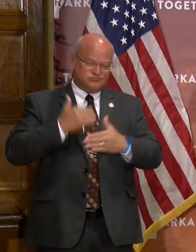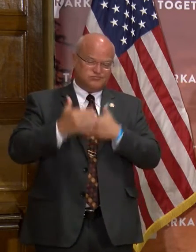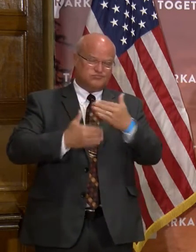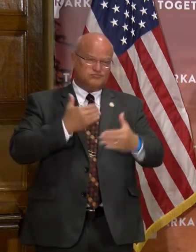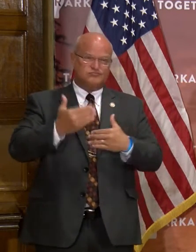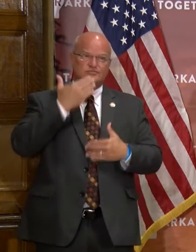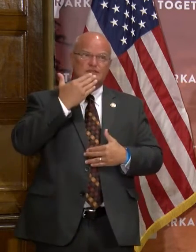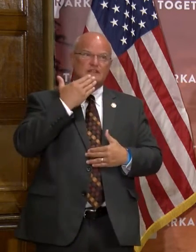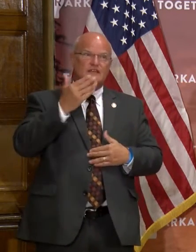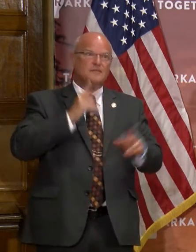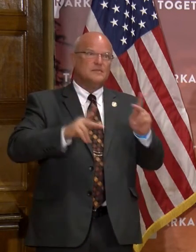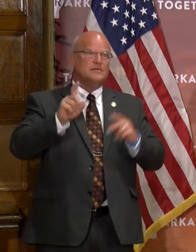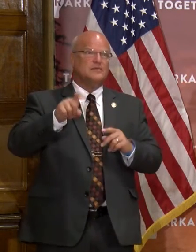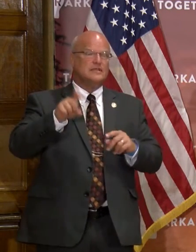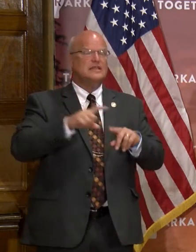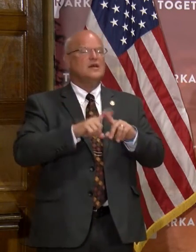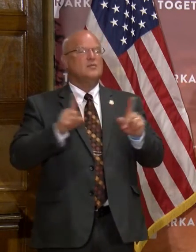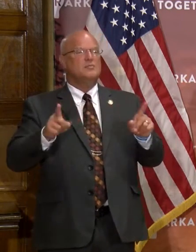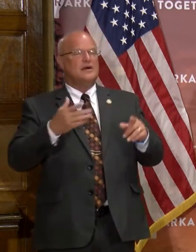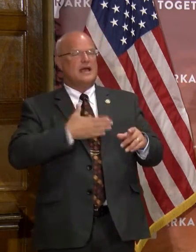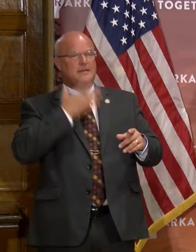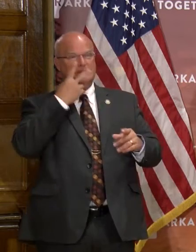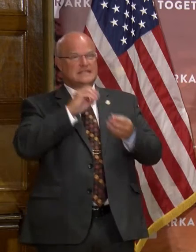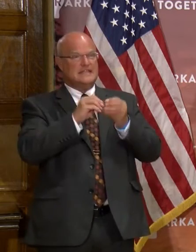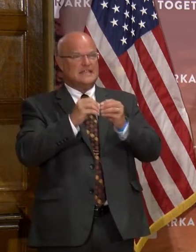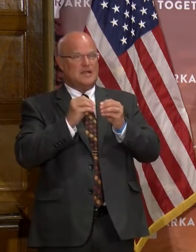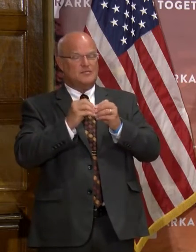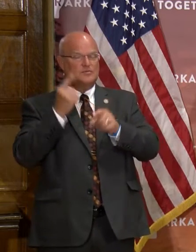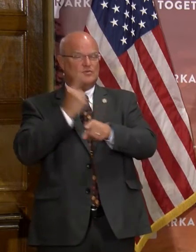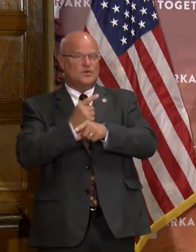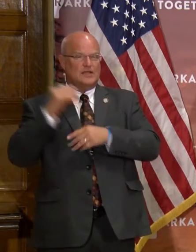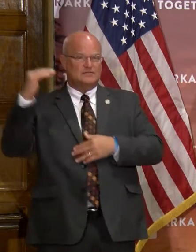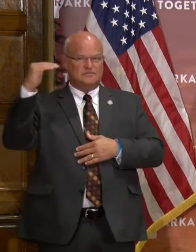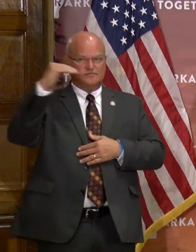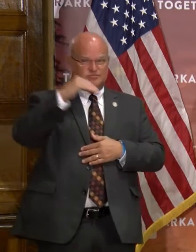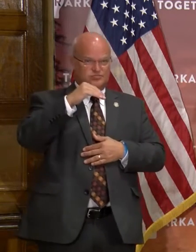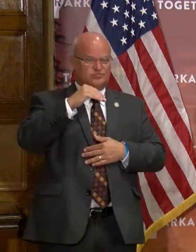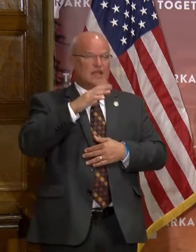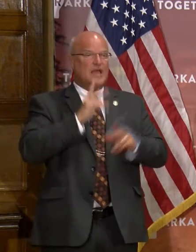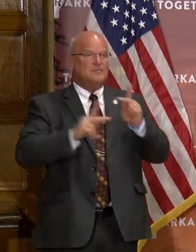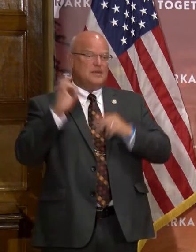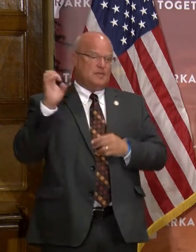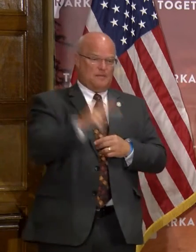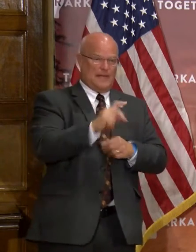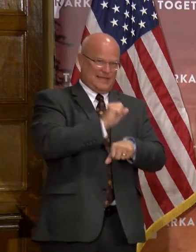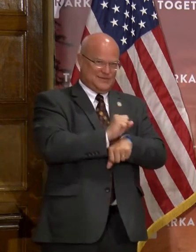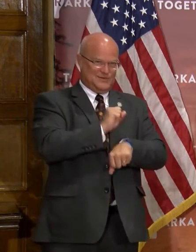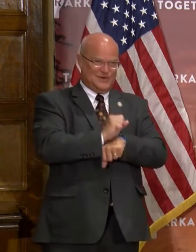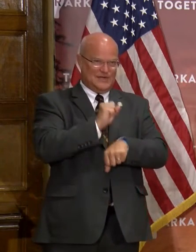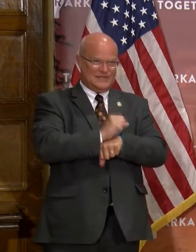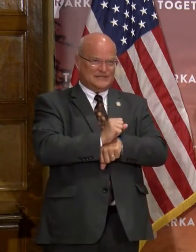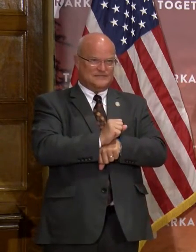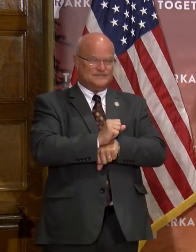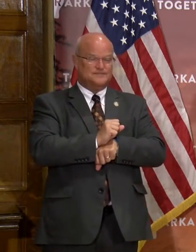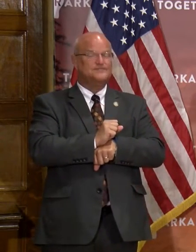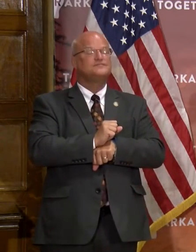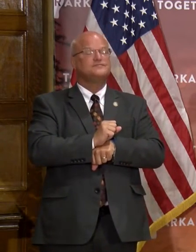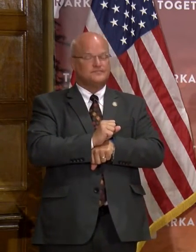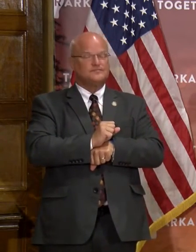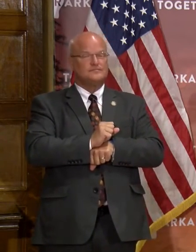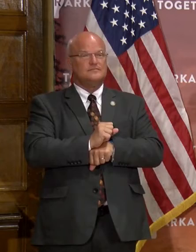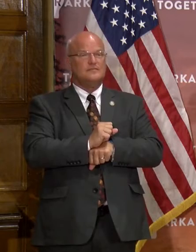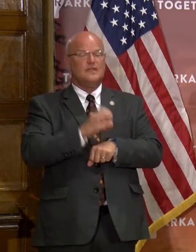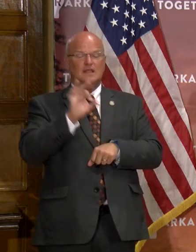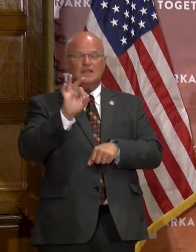beneficial to those who needed it. But we are pleased to see the numbers heading in the right directions and folks getting back to work. As it's related to